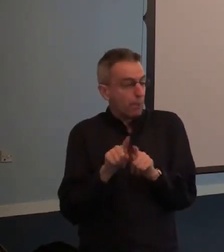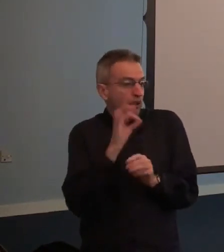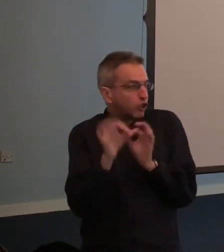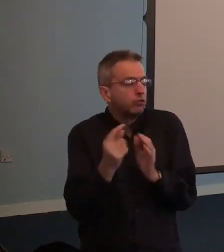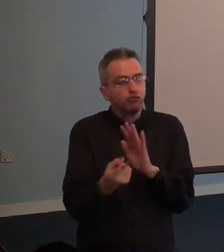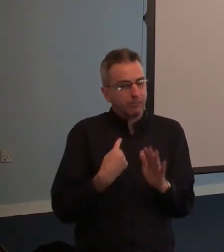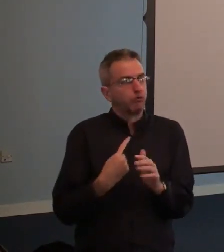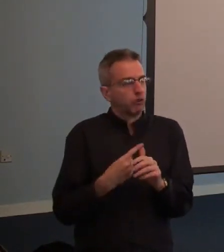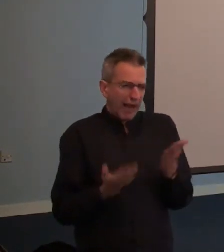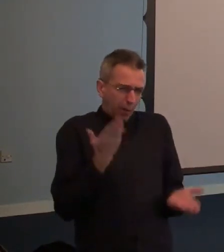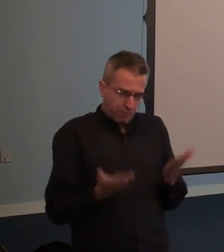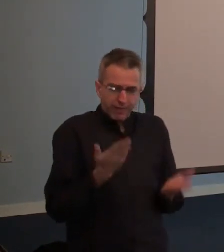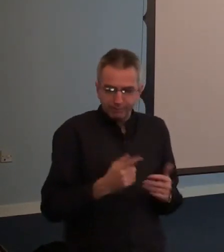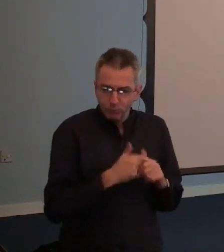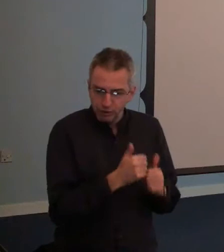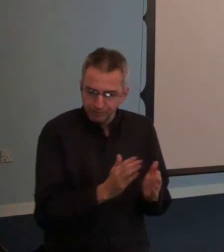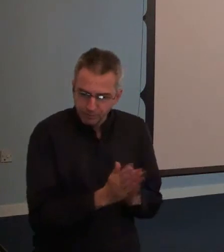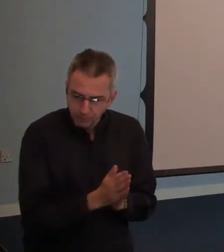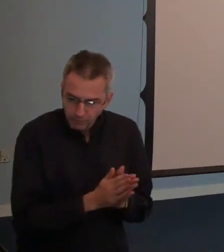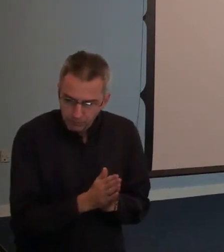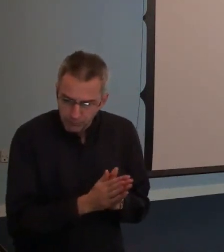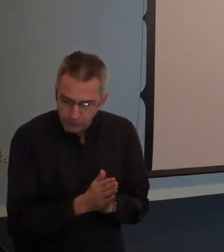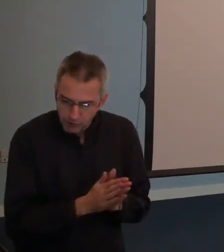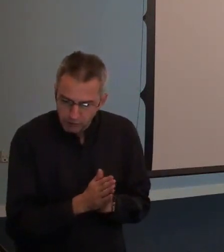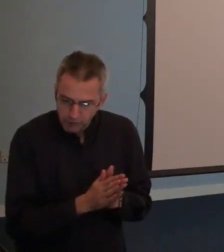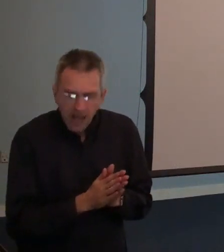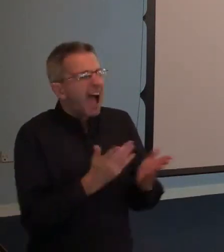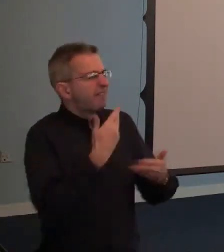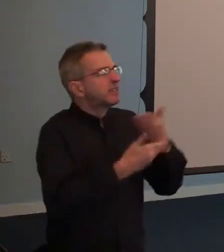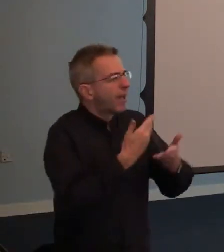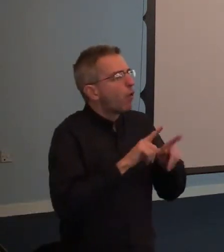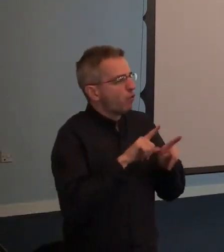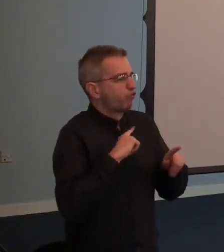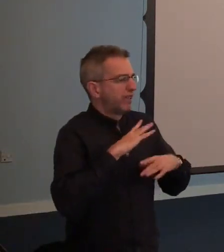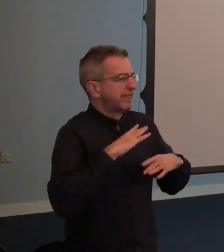the participants to return their responses so we could compare them with the original questionnaires.